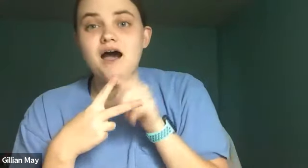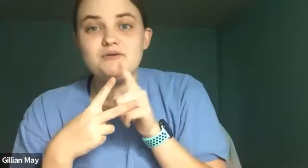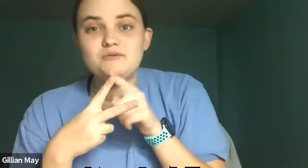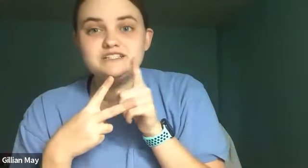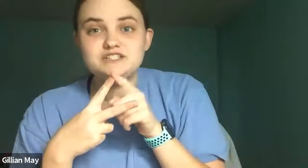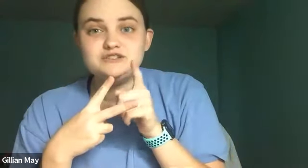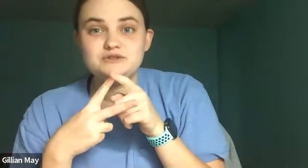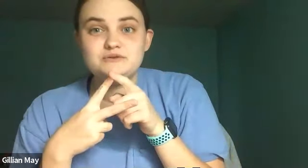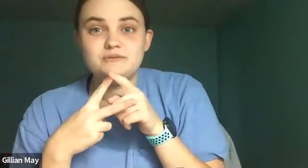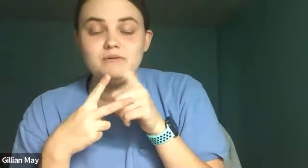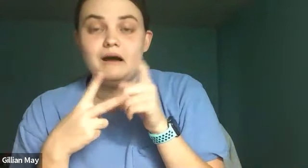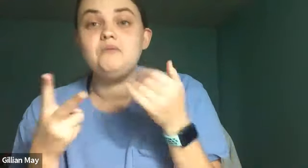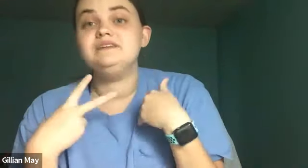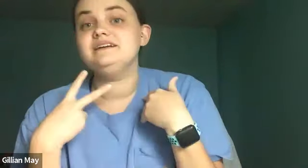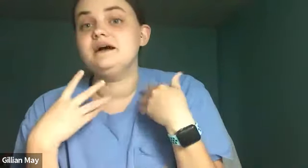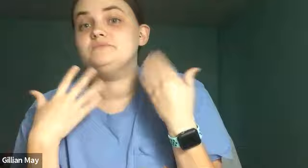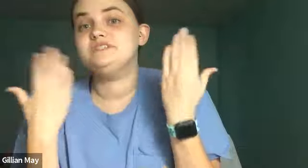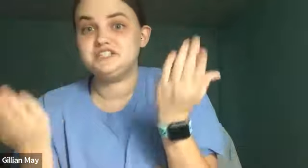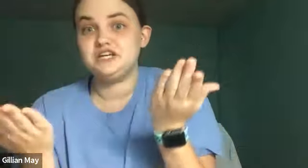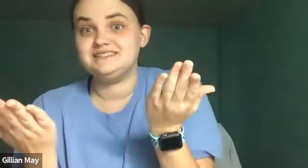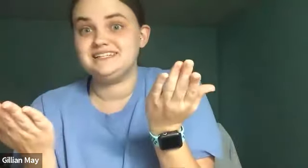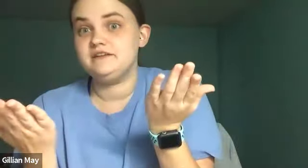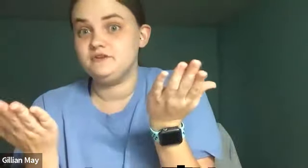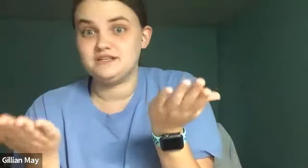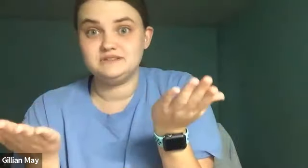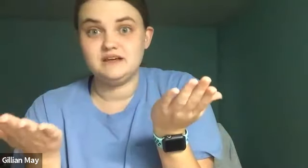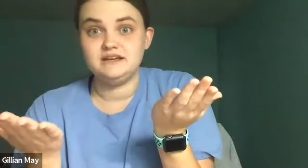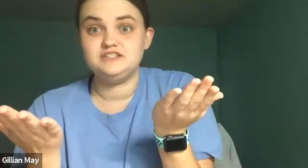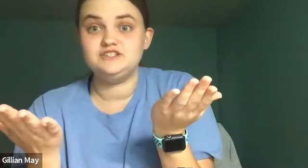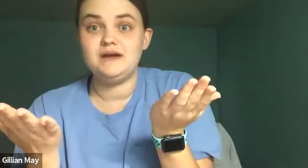I would suggesting if you guys would like to do a